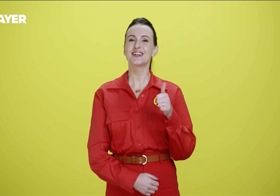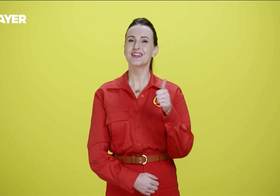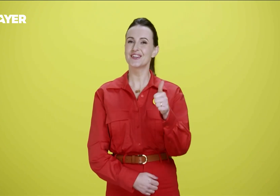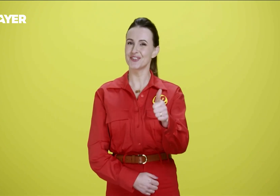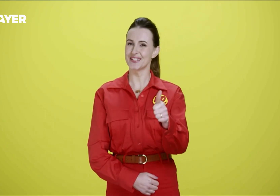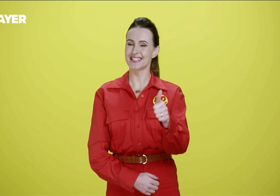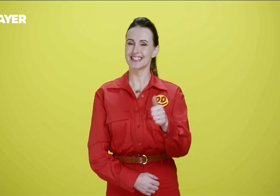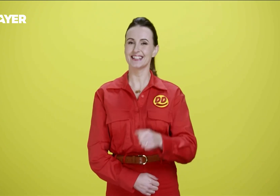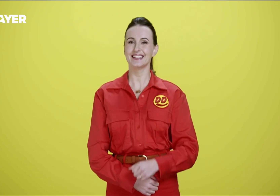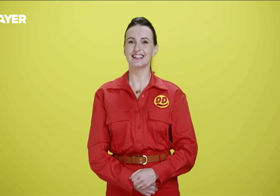Good.